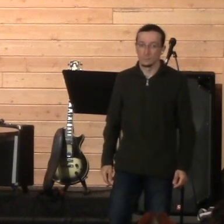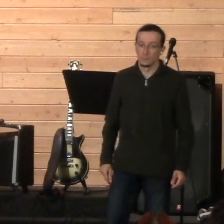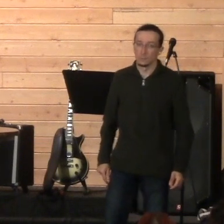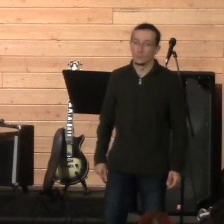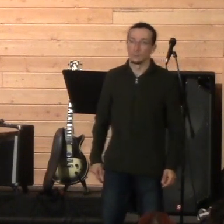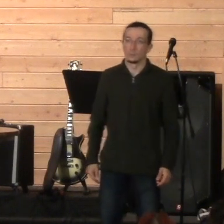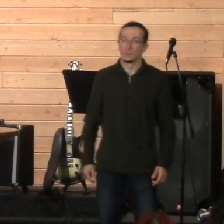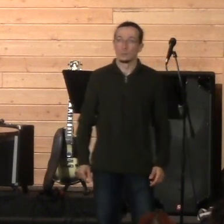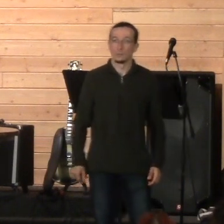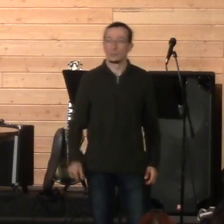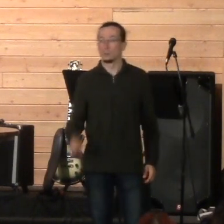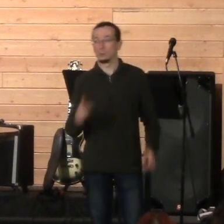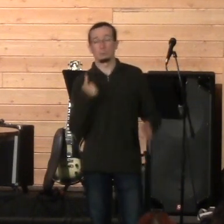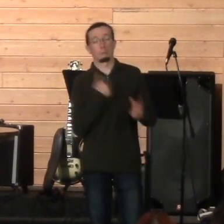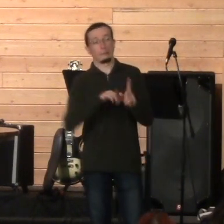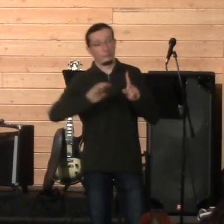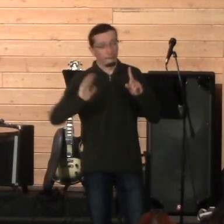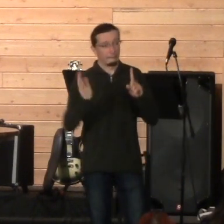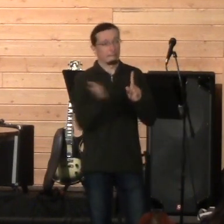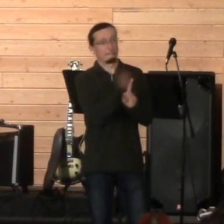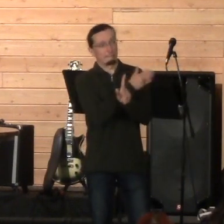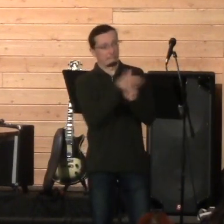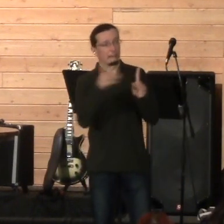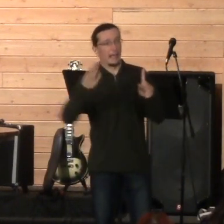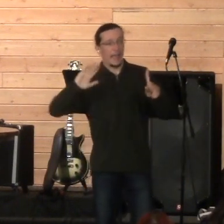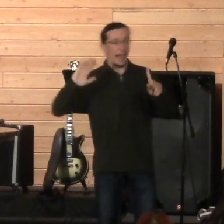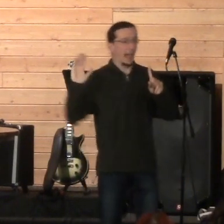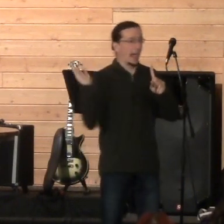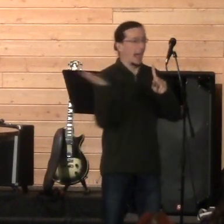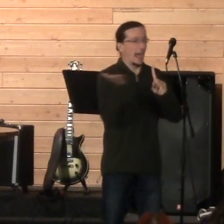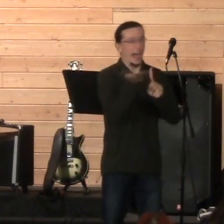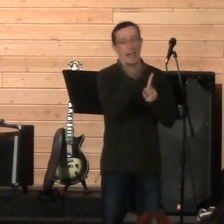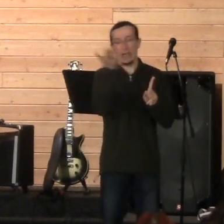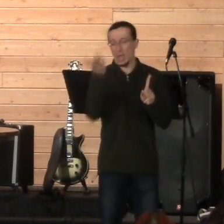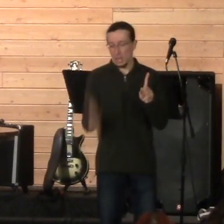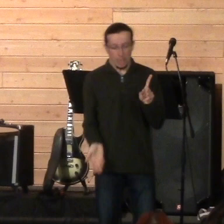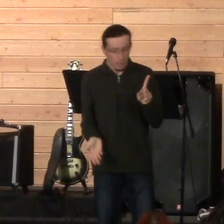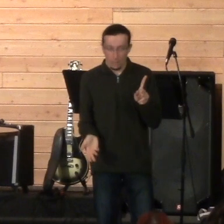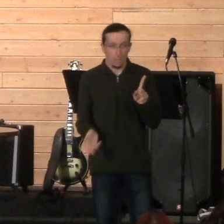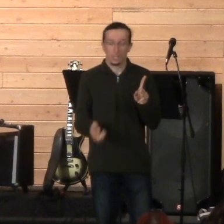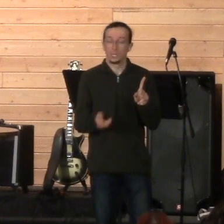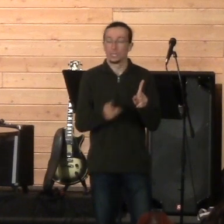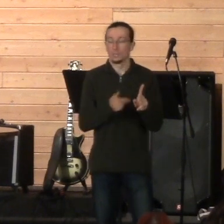When he would not be dissuaded, we gave up and said, the Lord's will be done.